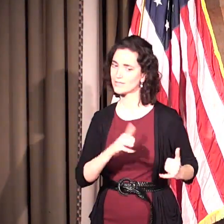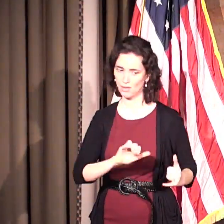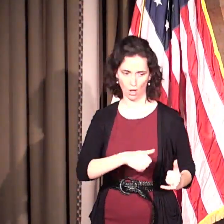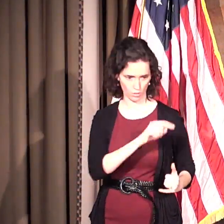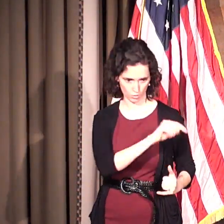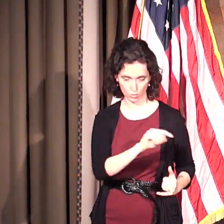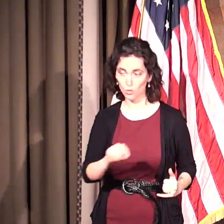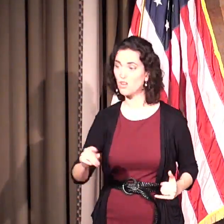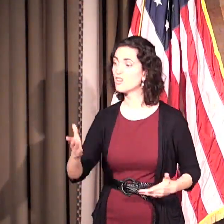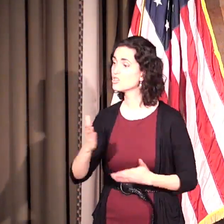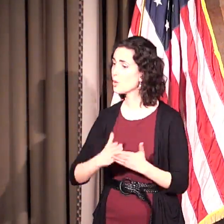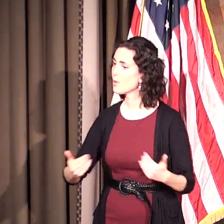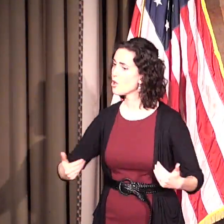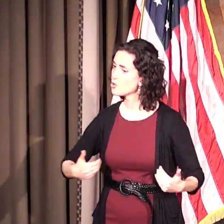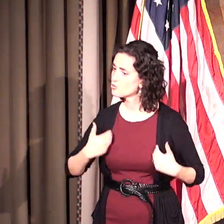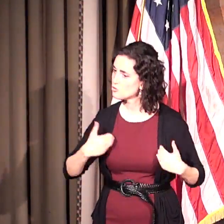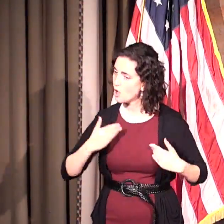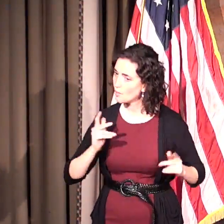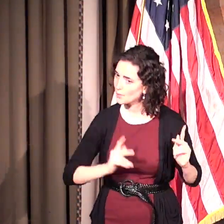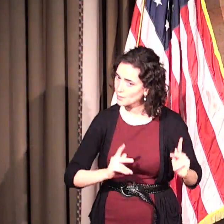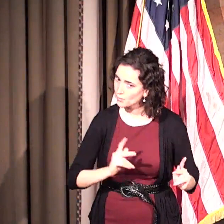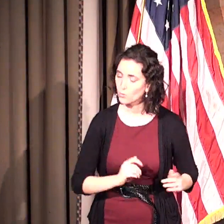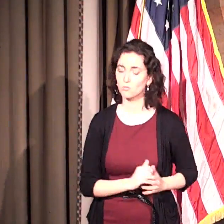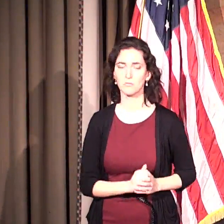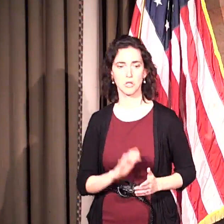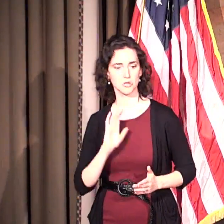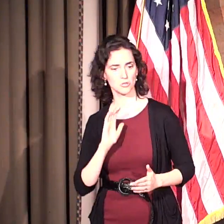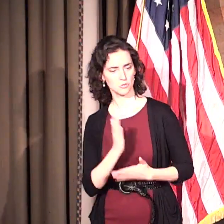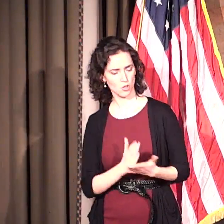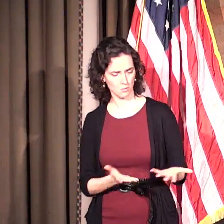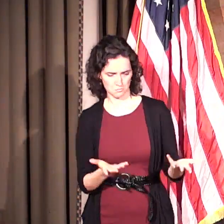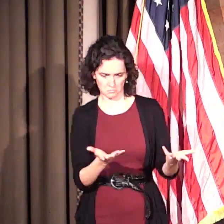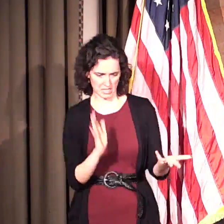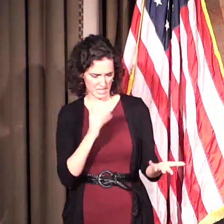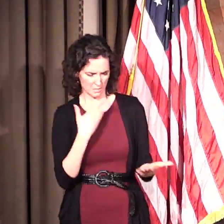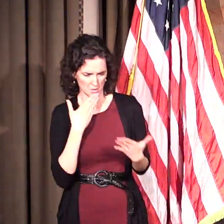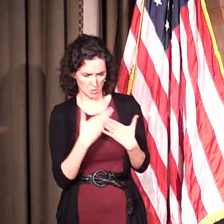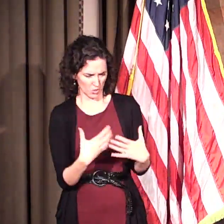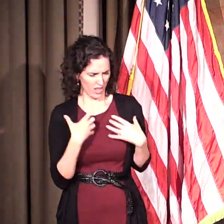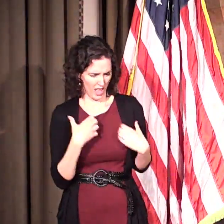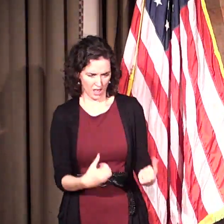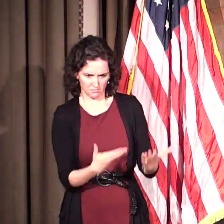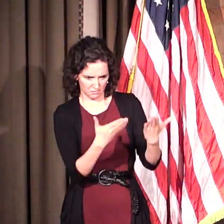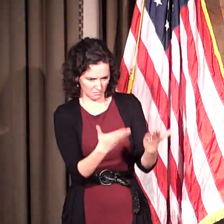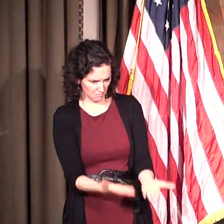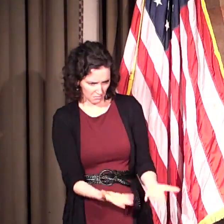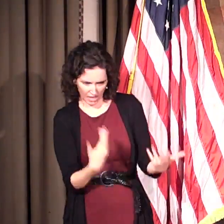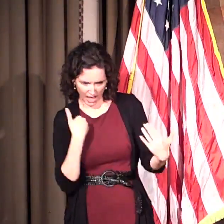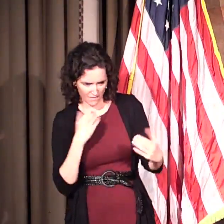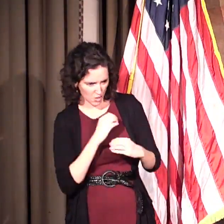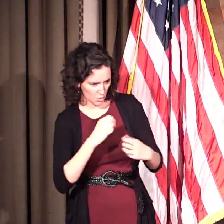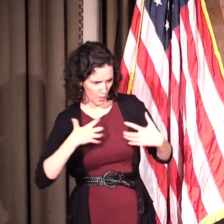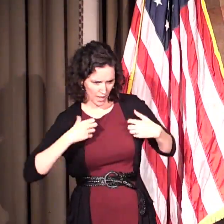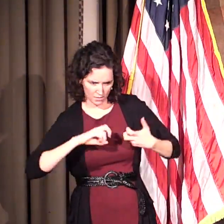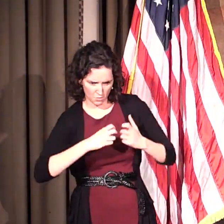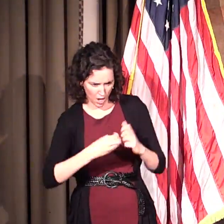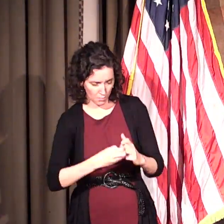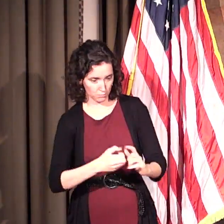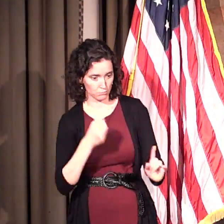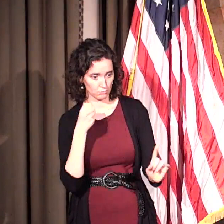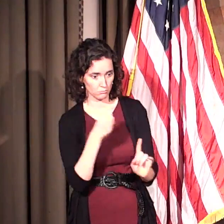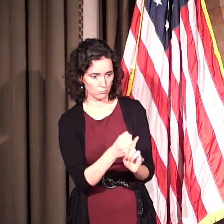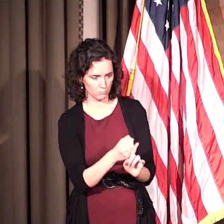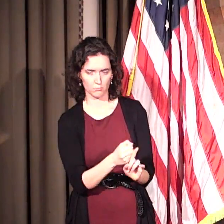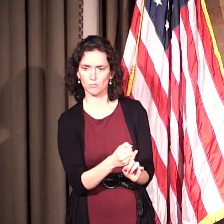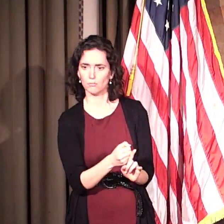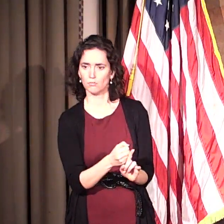We still have young people and people who apparently were in very, very good health without any known comorbid health conditions who